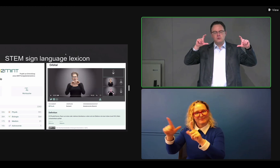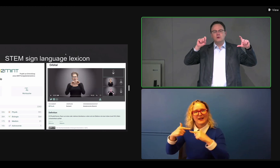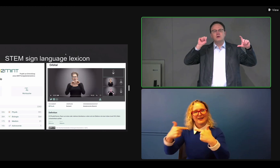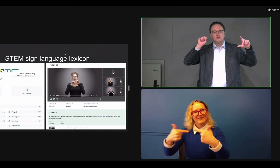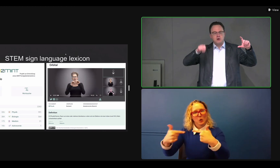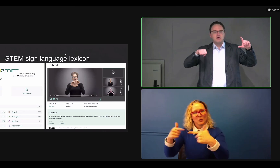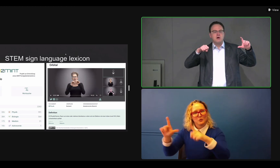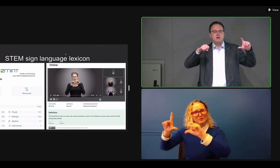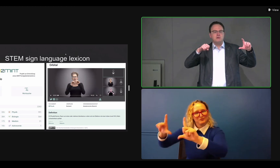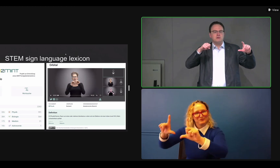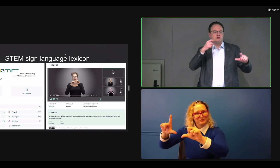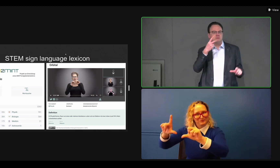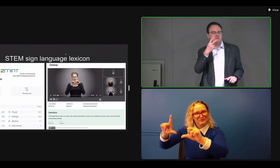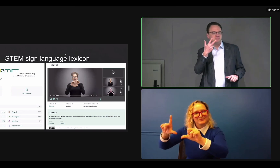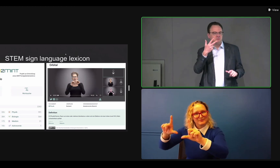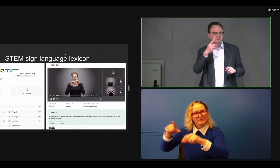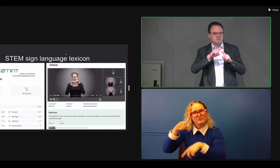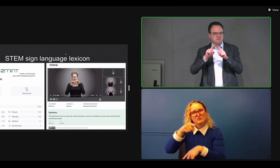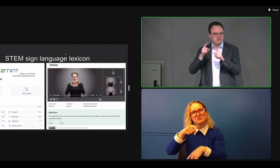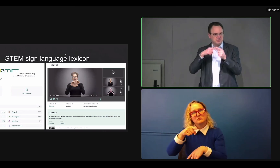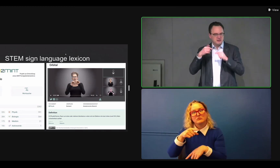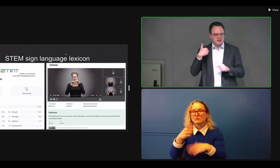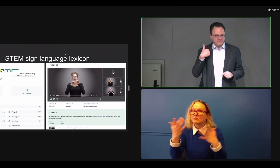You can see what the video looks like.